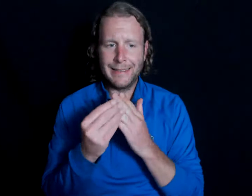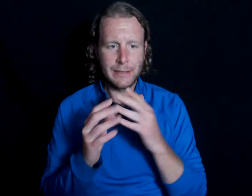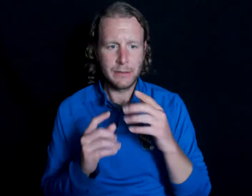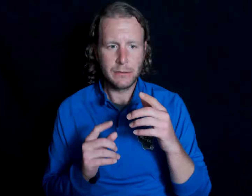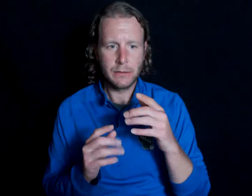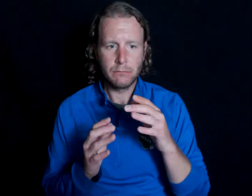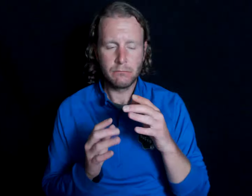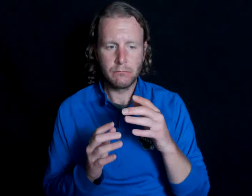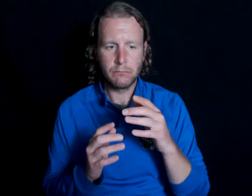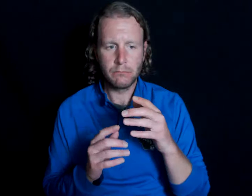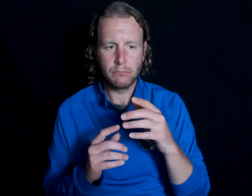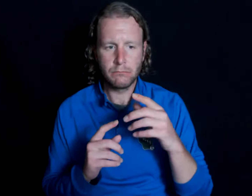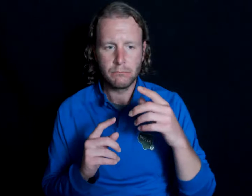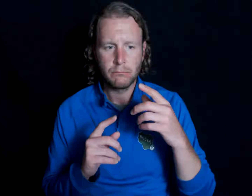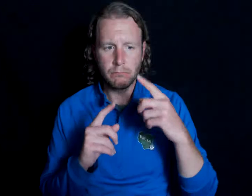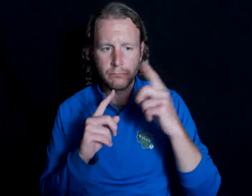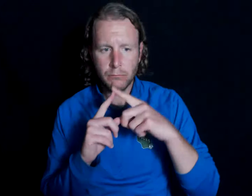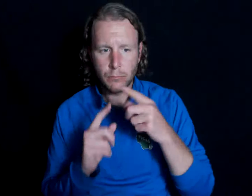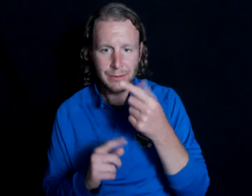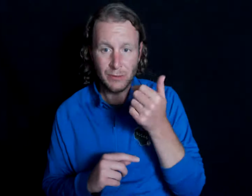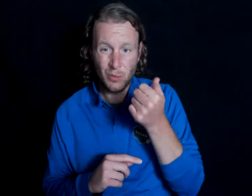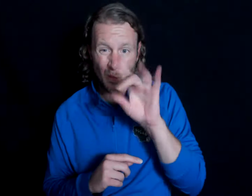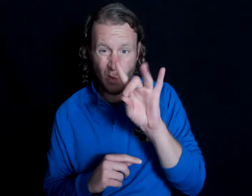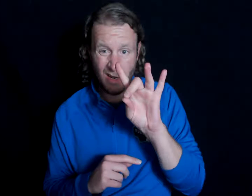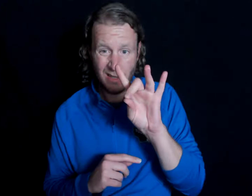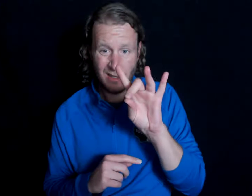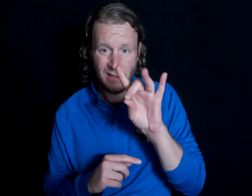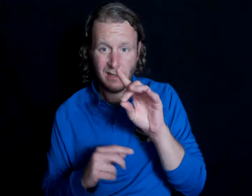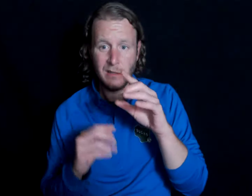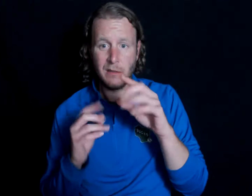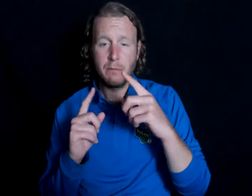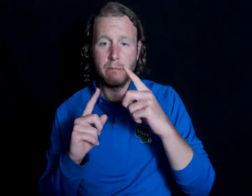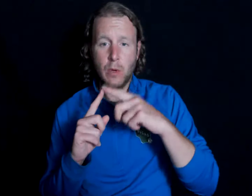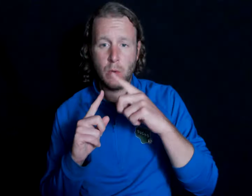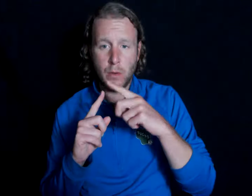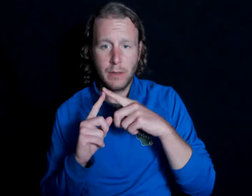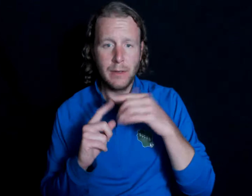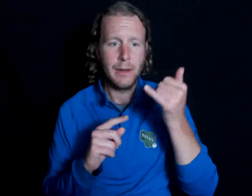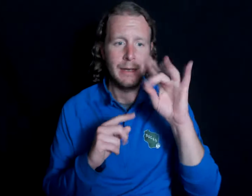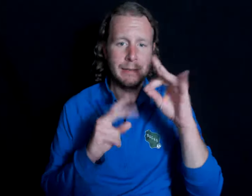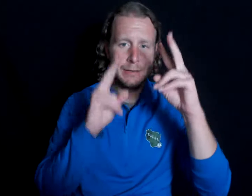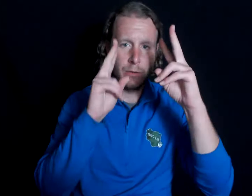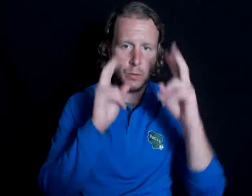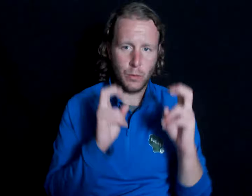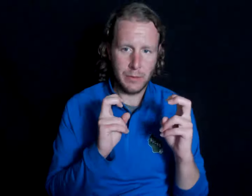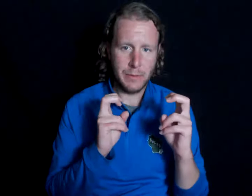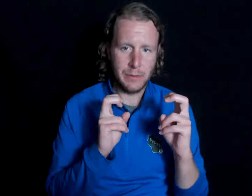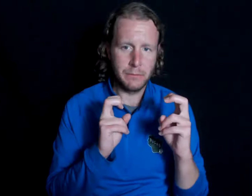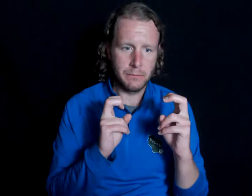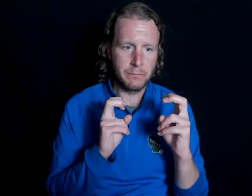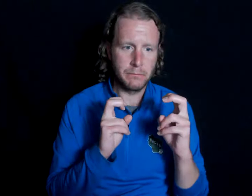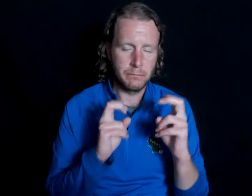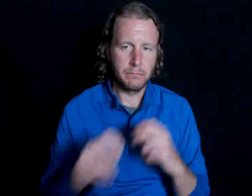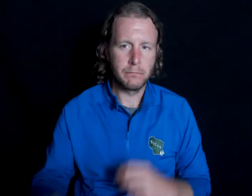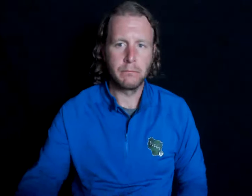with 20 and 18 rebounds. Pat Connaughton caught fire early. Brook Lopez and Dante